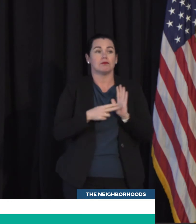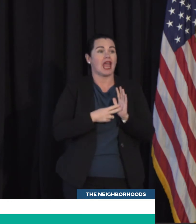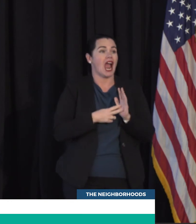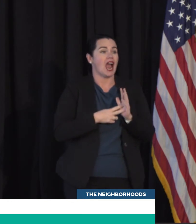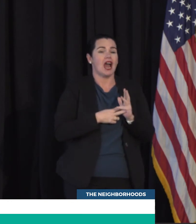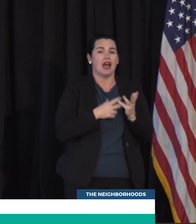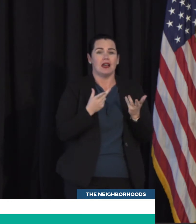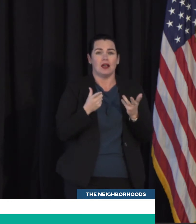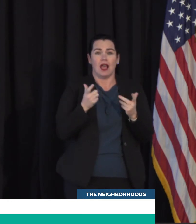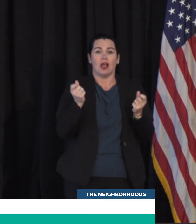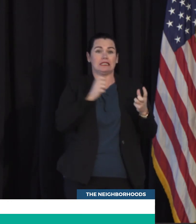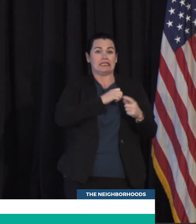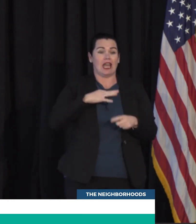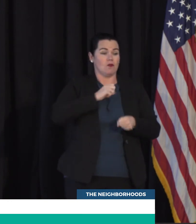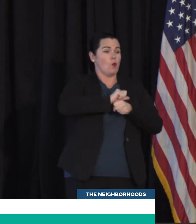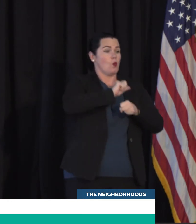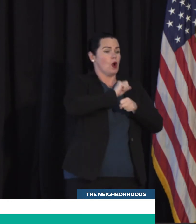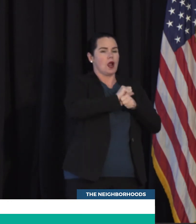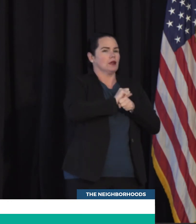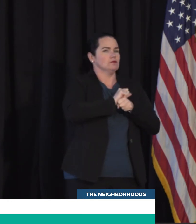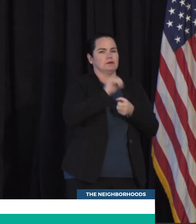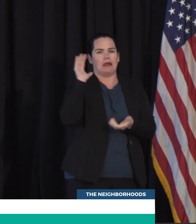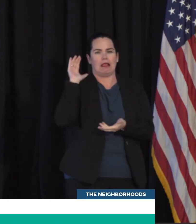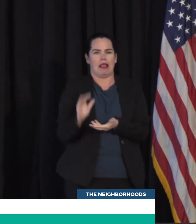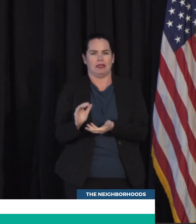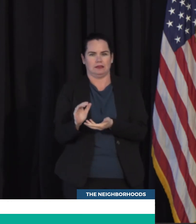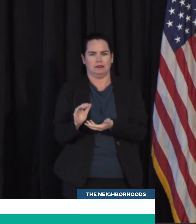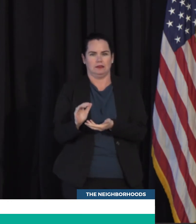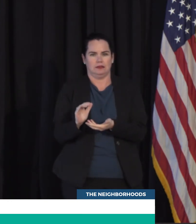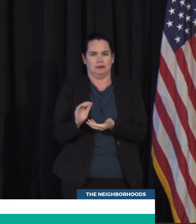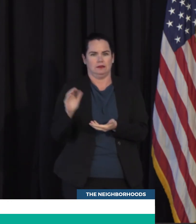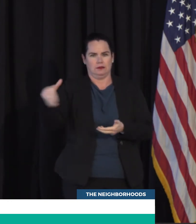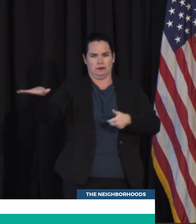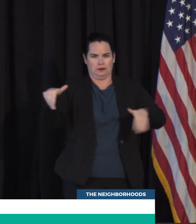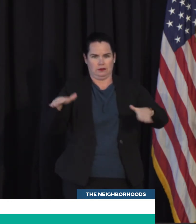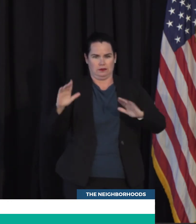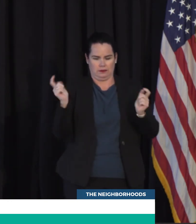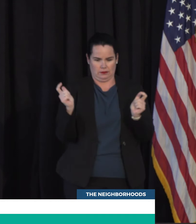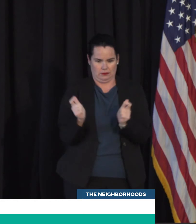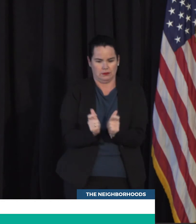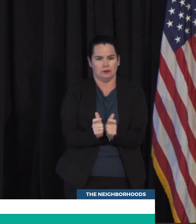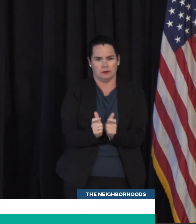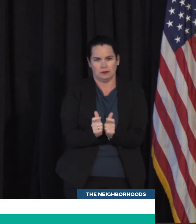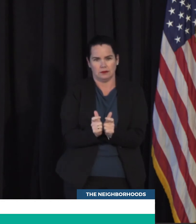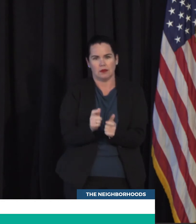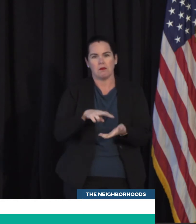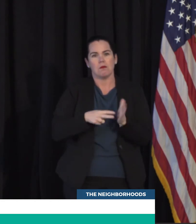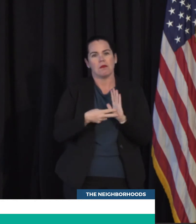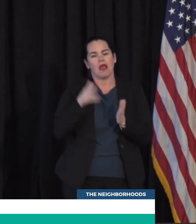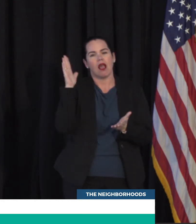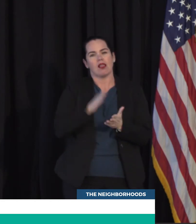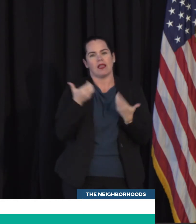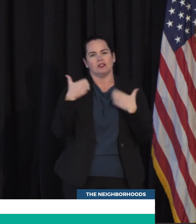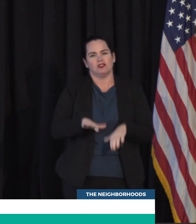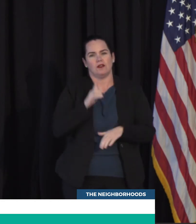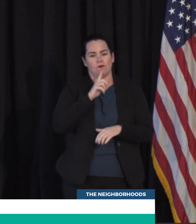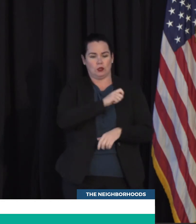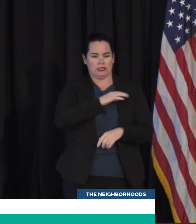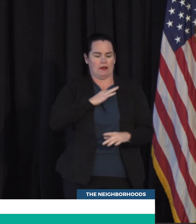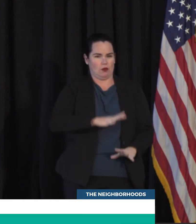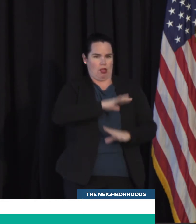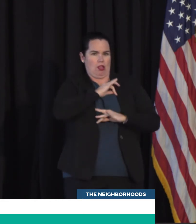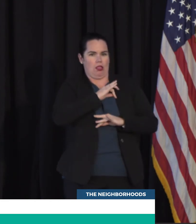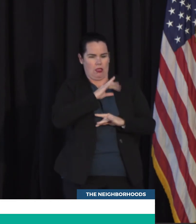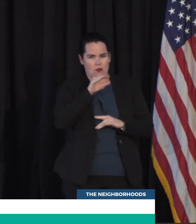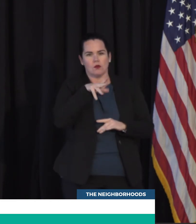number of workforce to ensure the needs of customers are met. So we're not unnecessarily putting workers and customers in